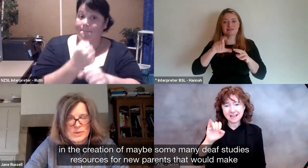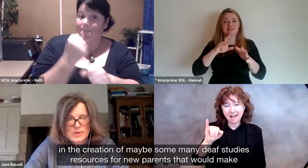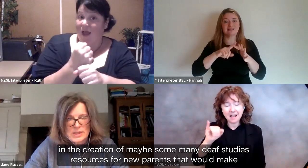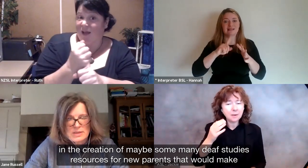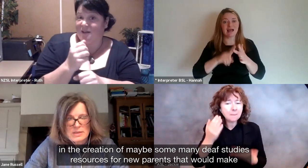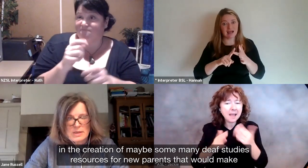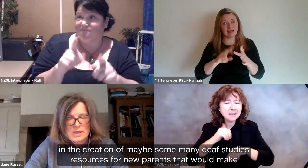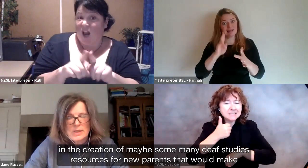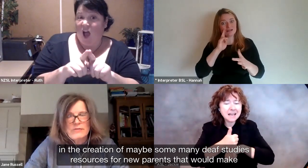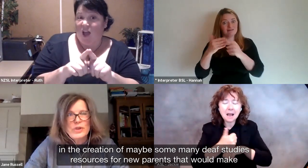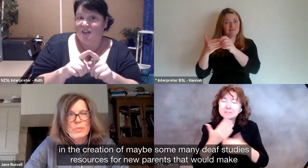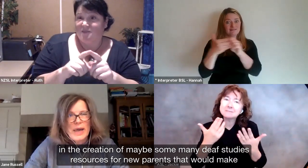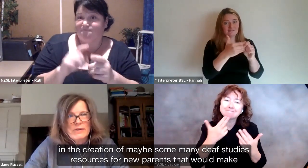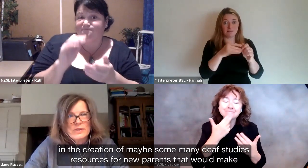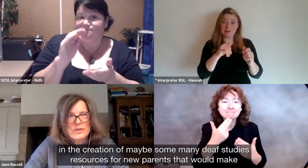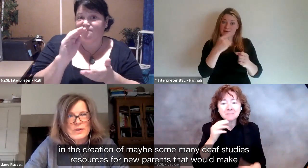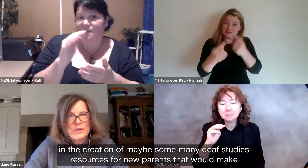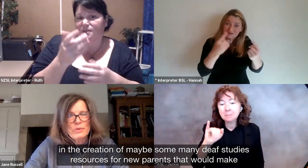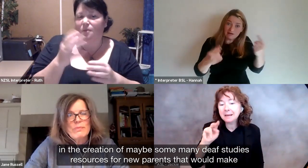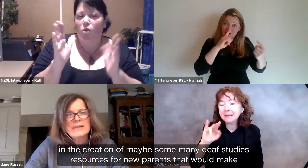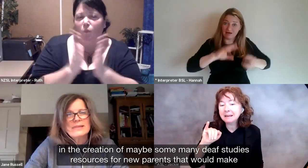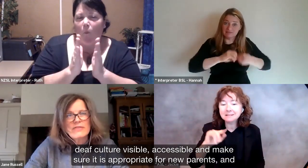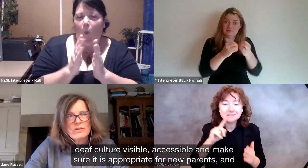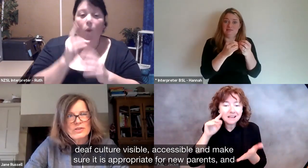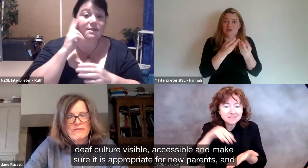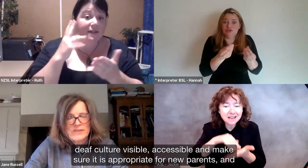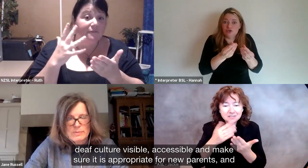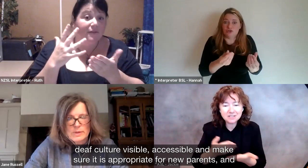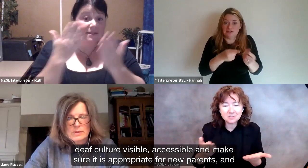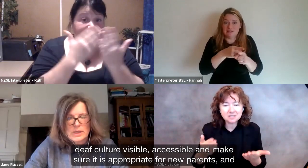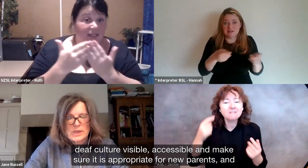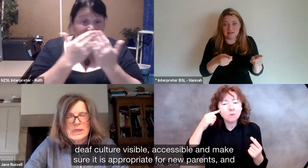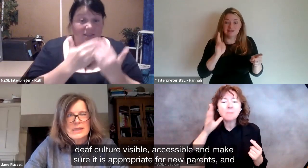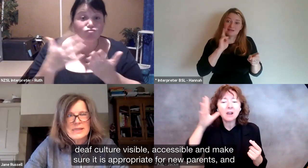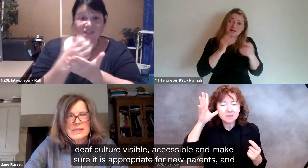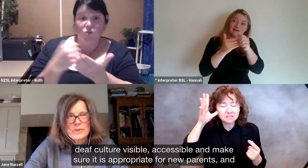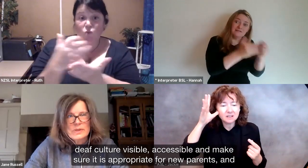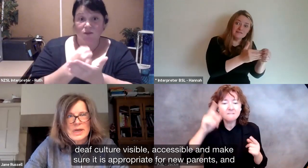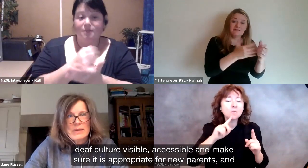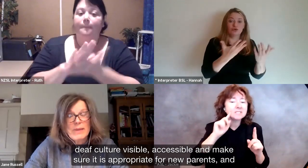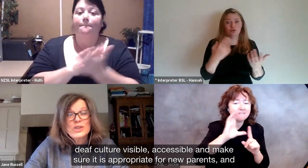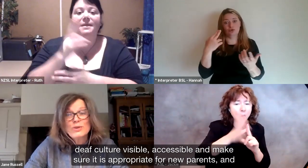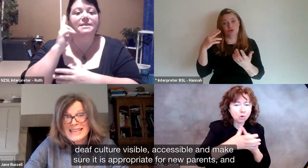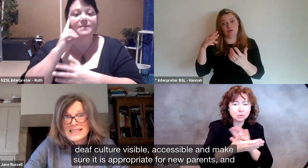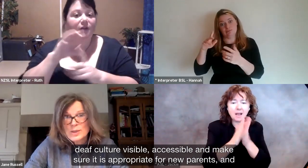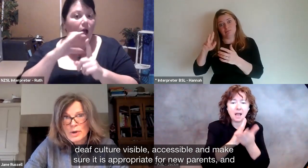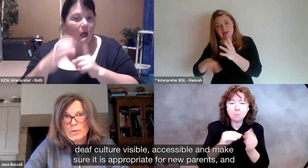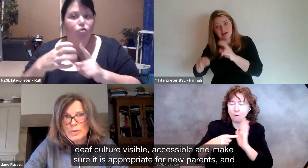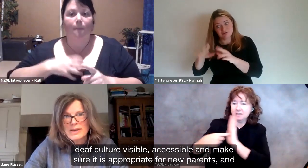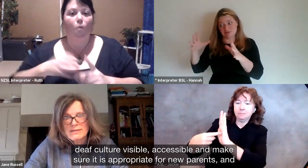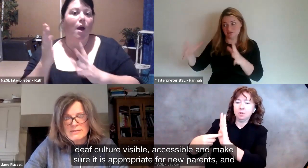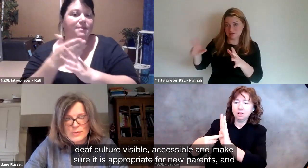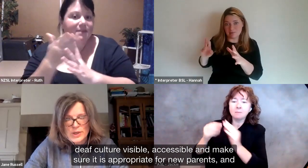resources for new parents that would make deaf culture visible, accessible, and make sure it is